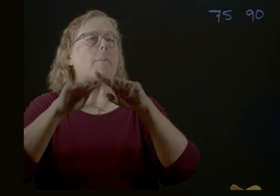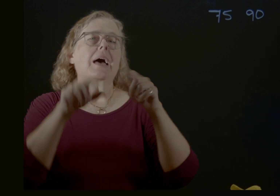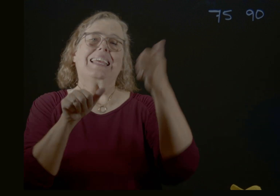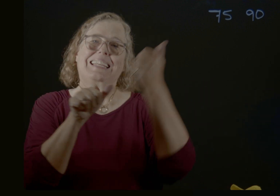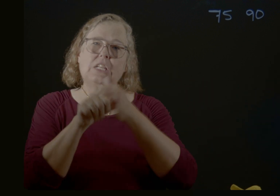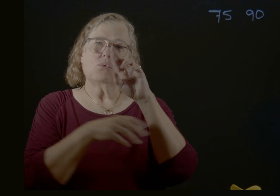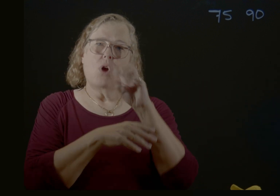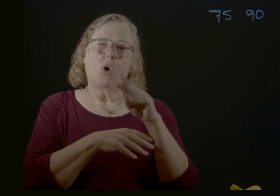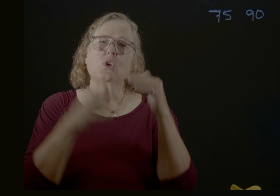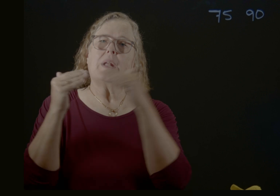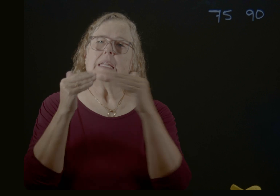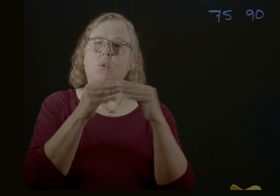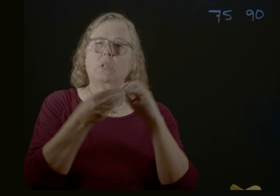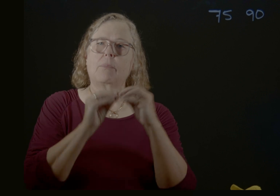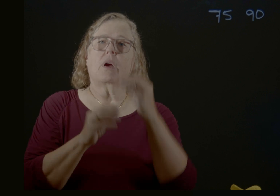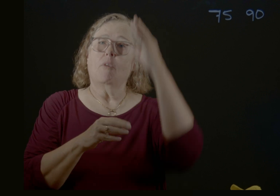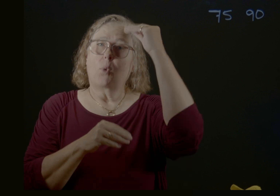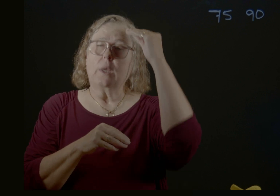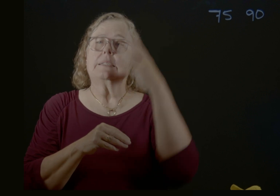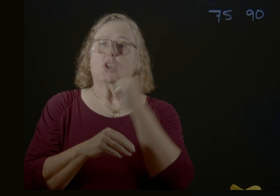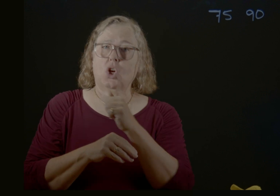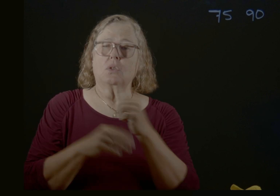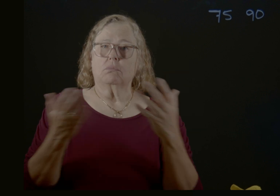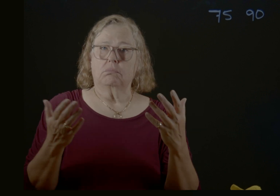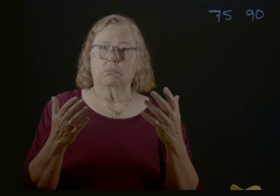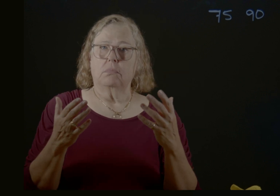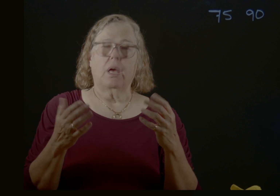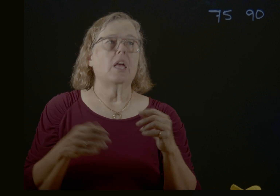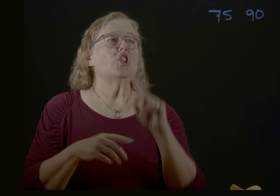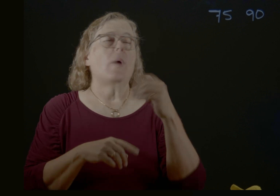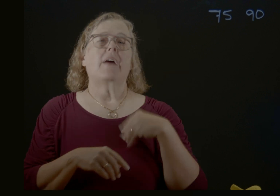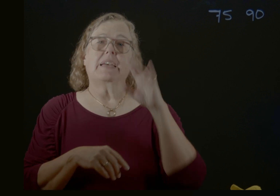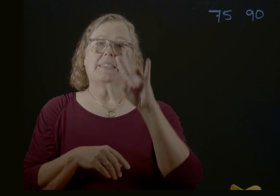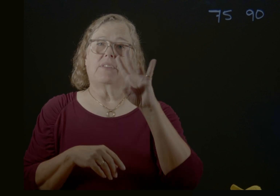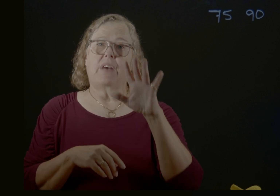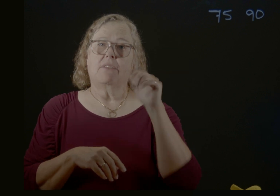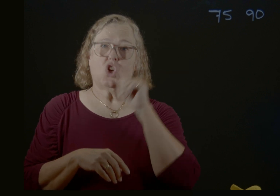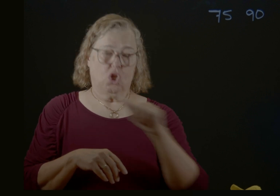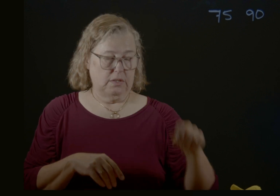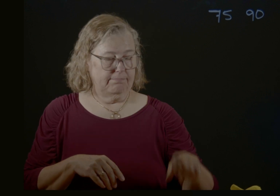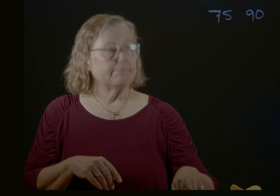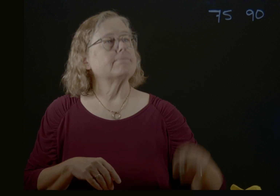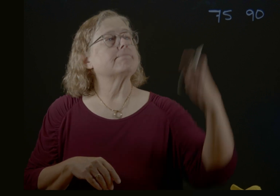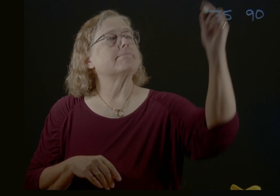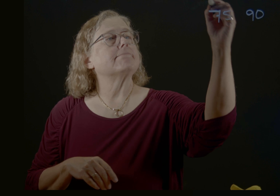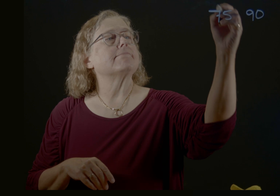But I need each row to have an equal number of boys and girls. So if I have 75 girls